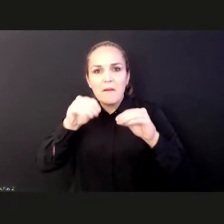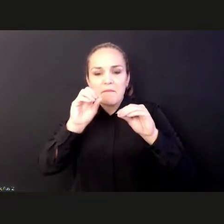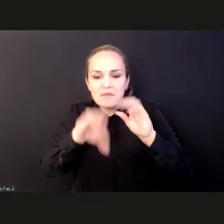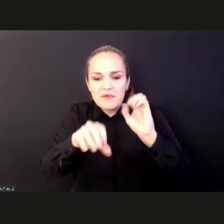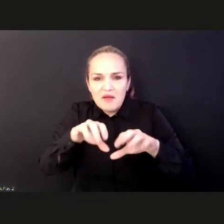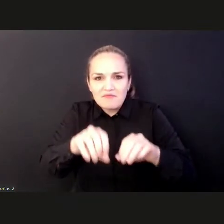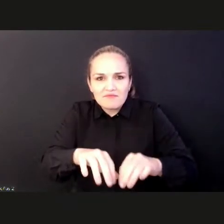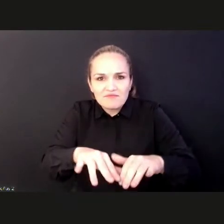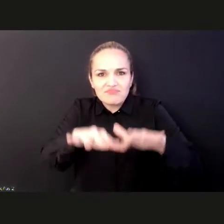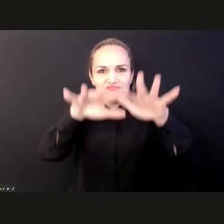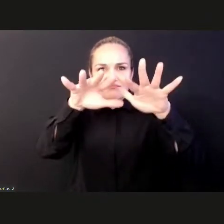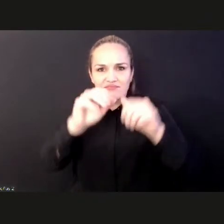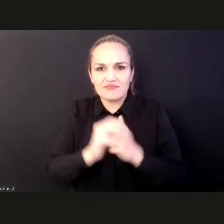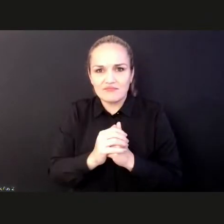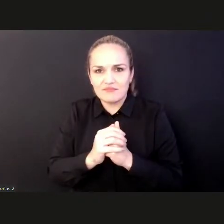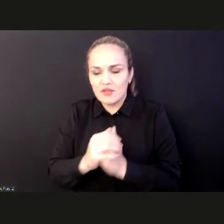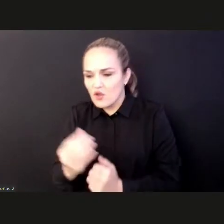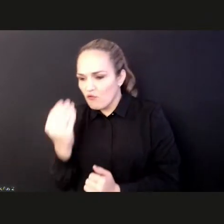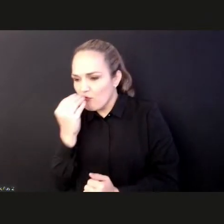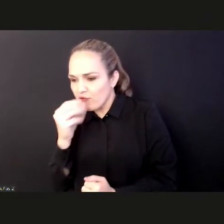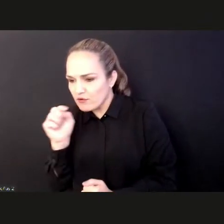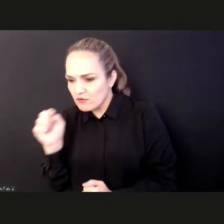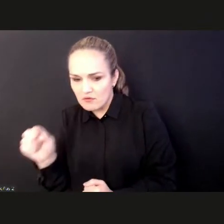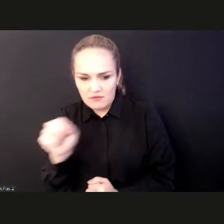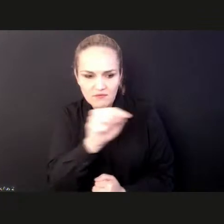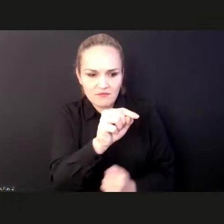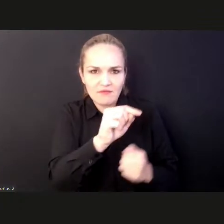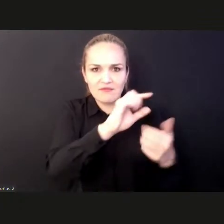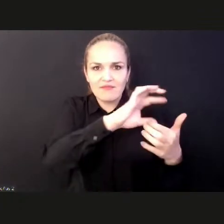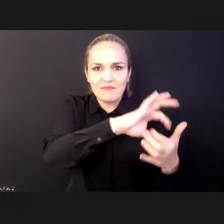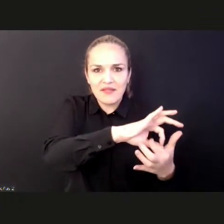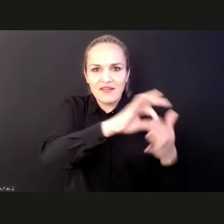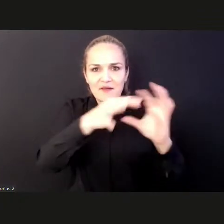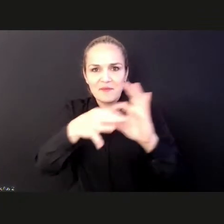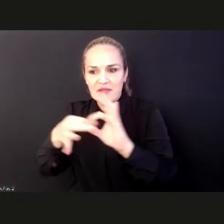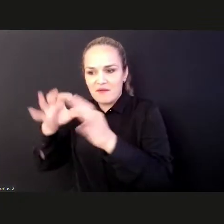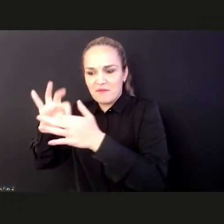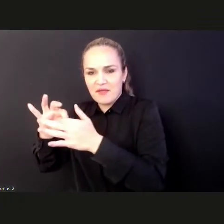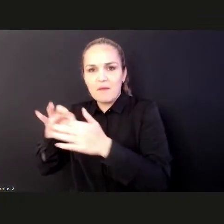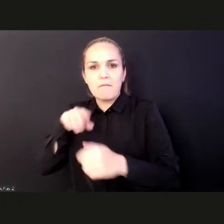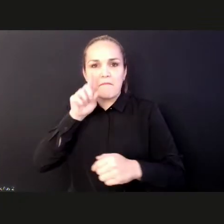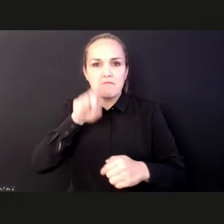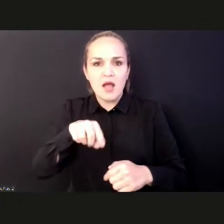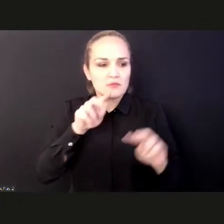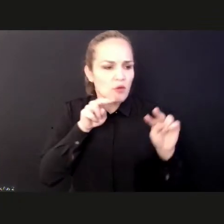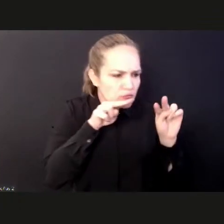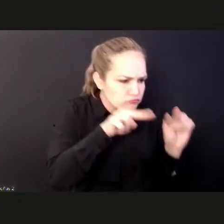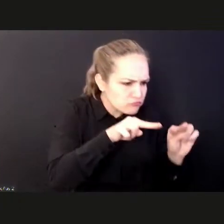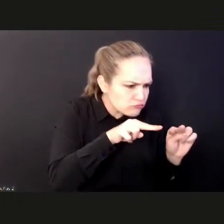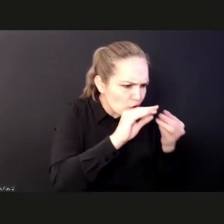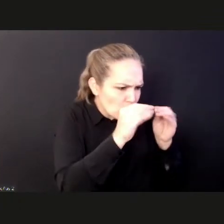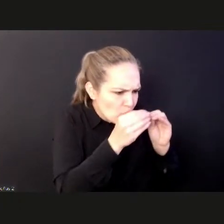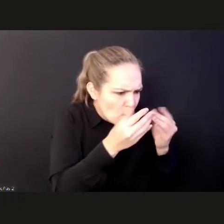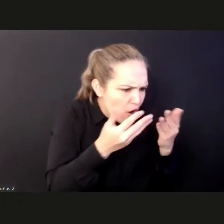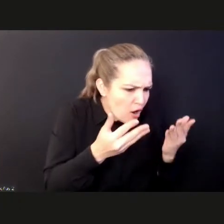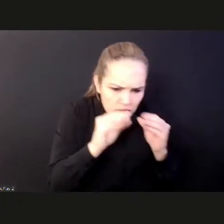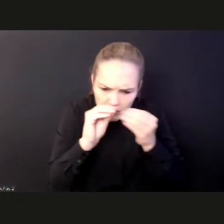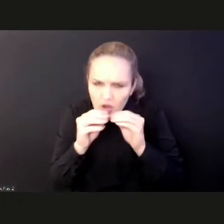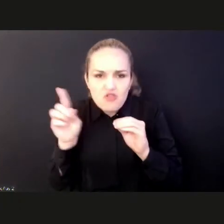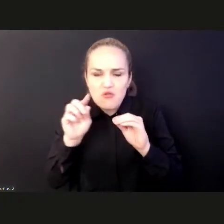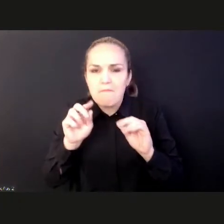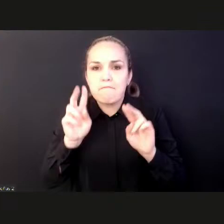connections between these different issues. One such is just the rise in